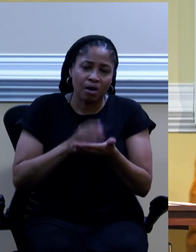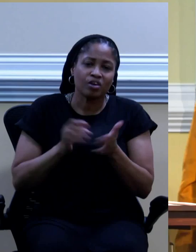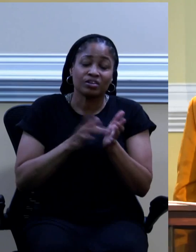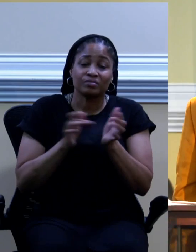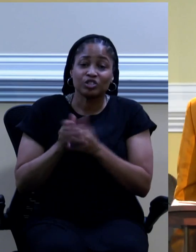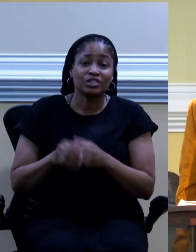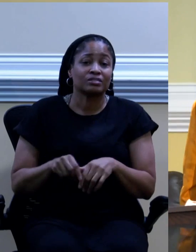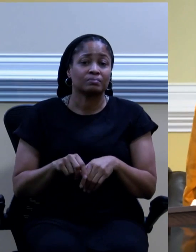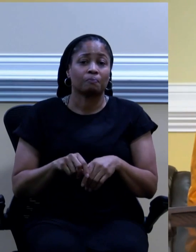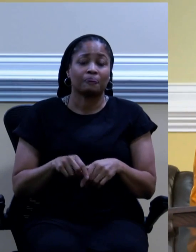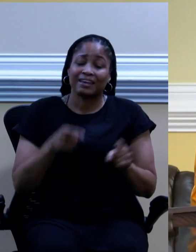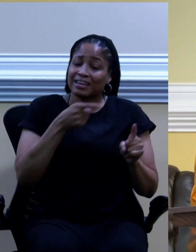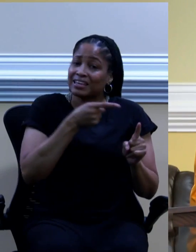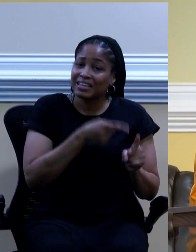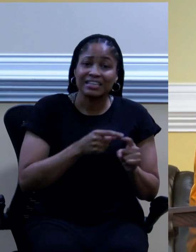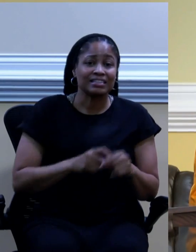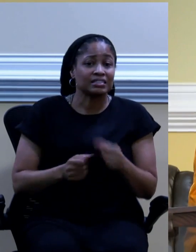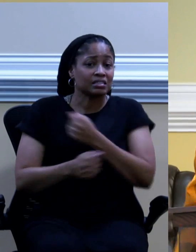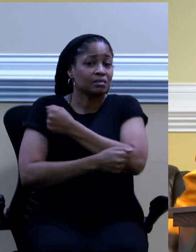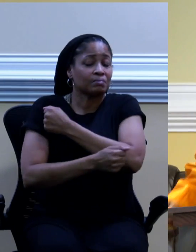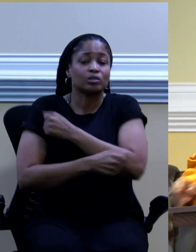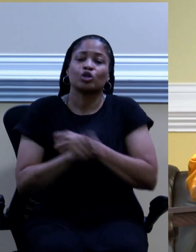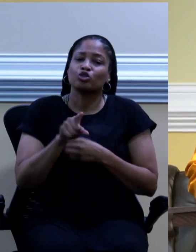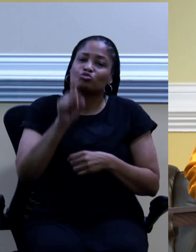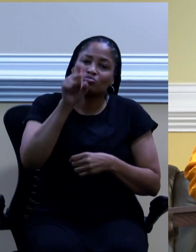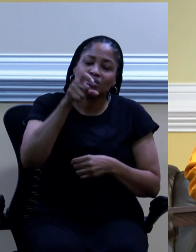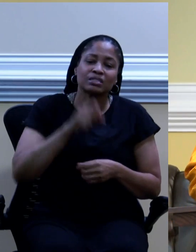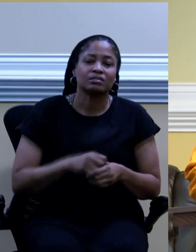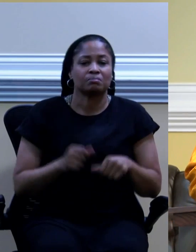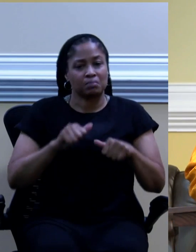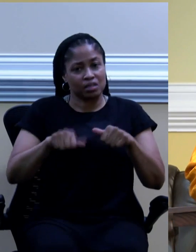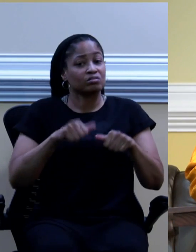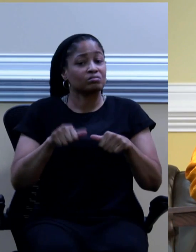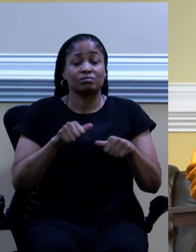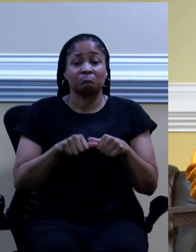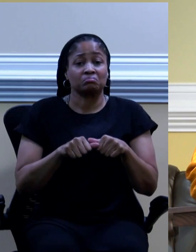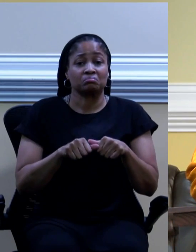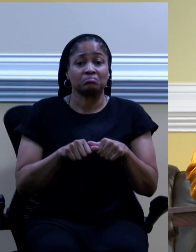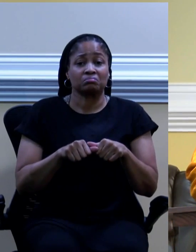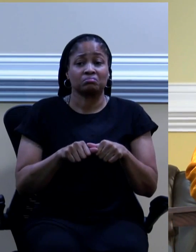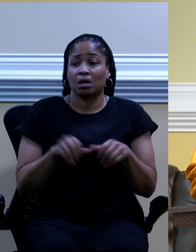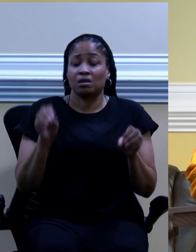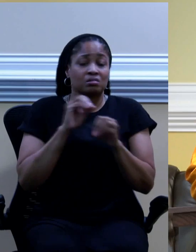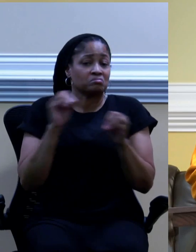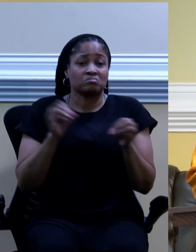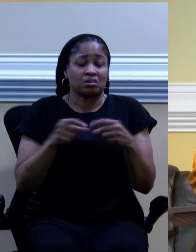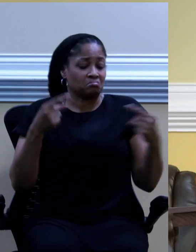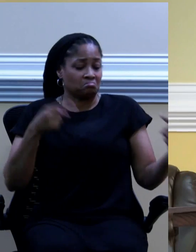you got to be circumcised. There's nothing to debate about that.